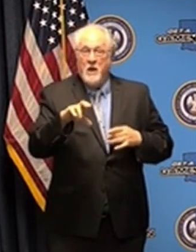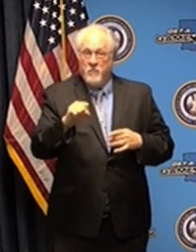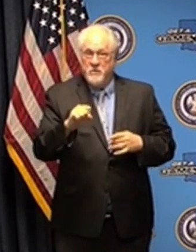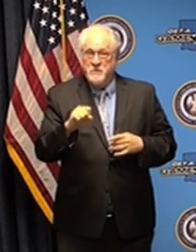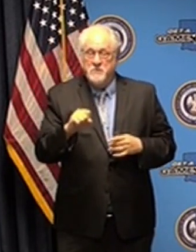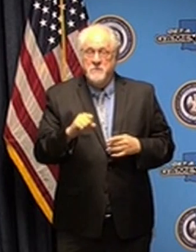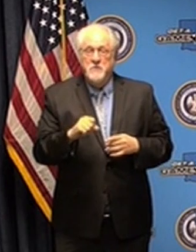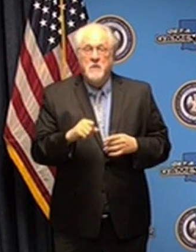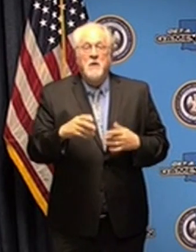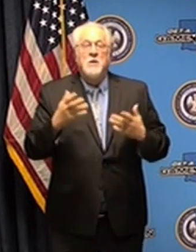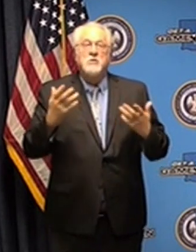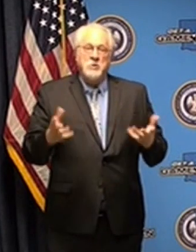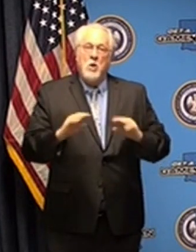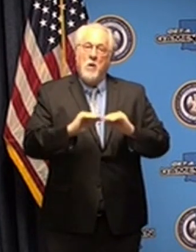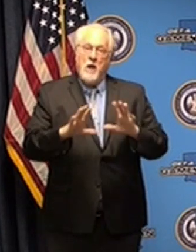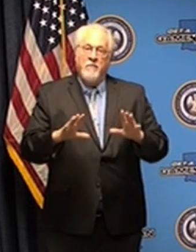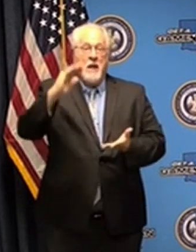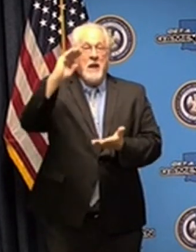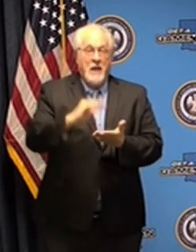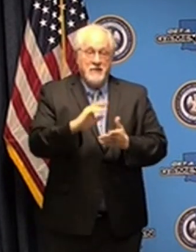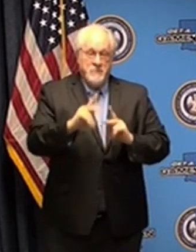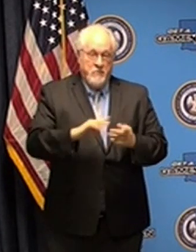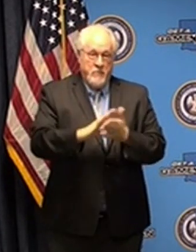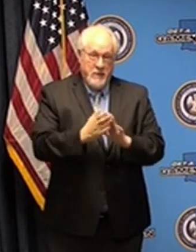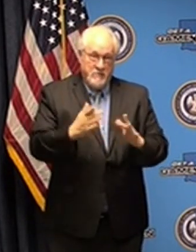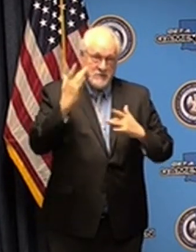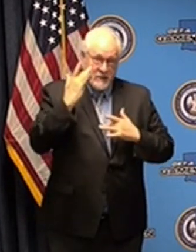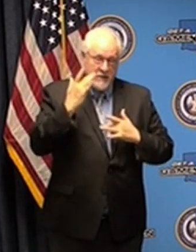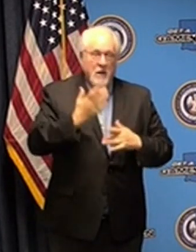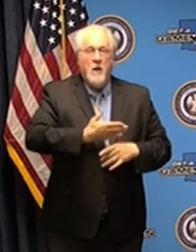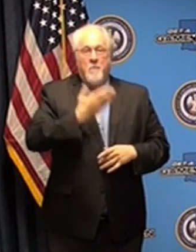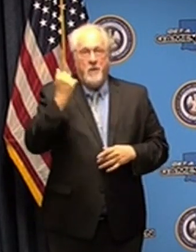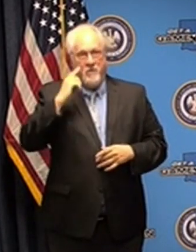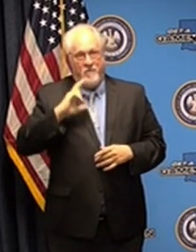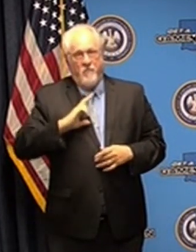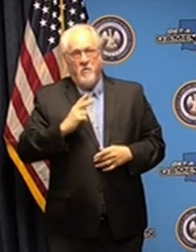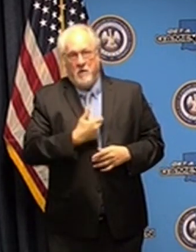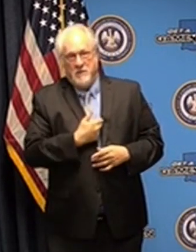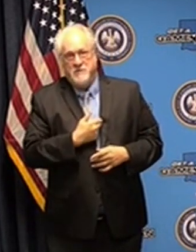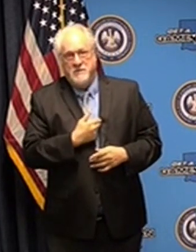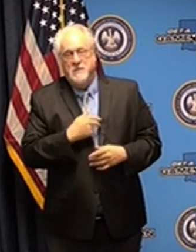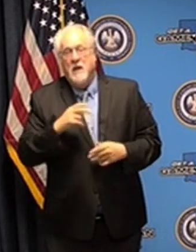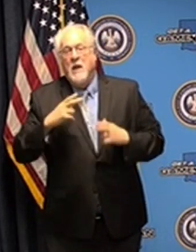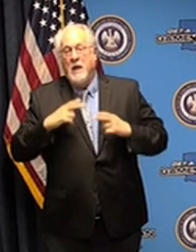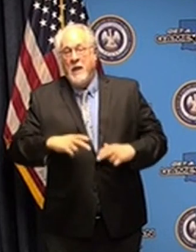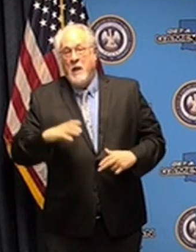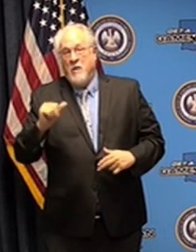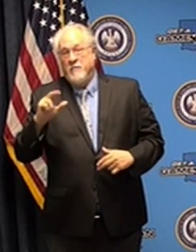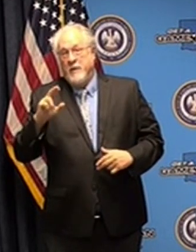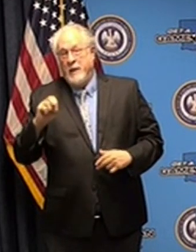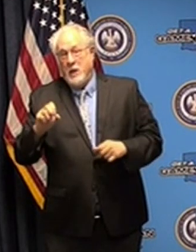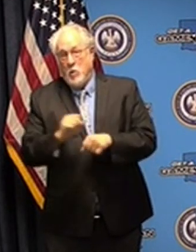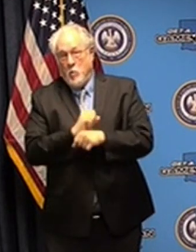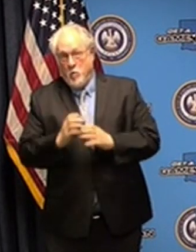be positive. So obviously, the fewer people who get sick, the better for our healthcare workers and for our state as a